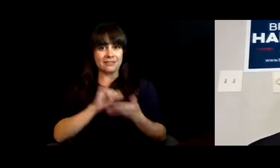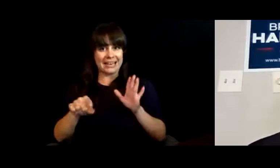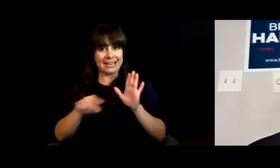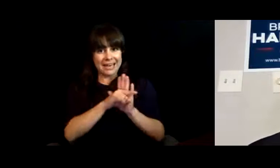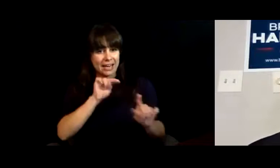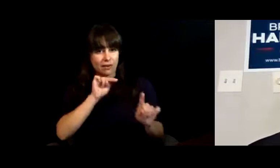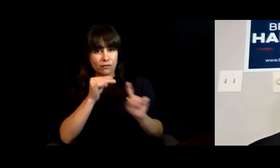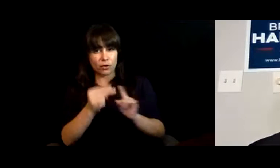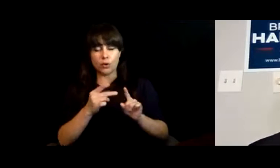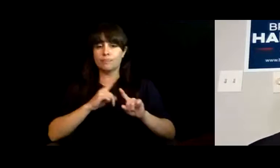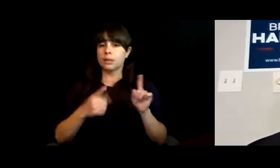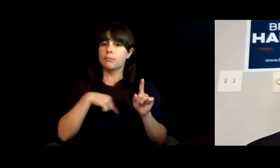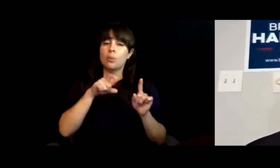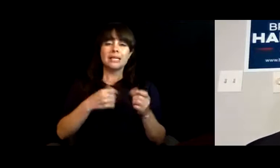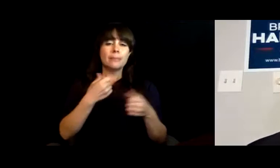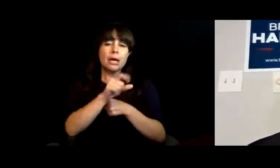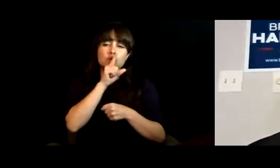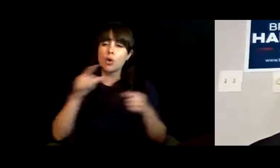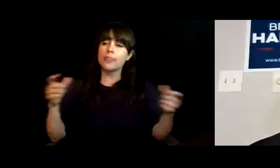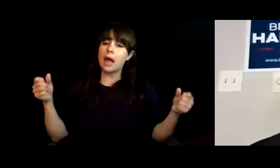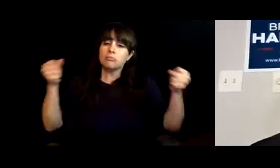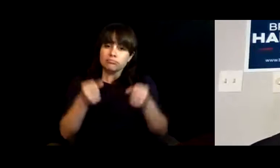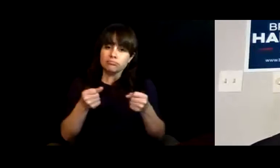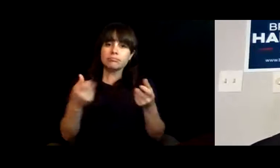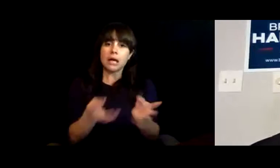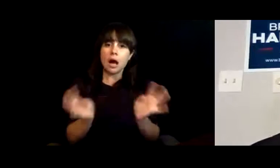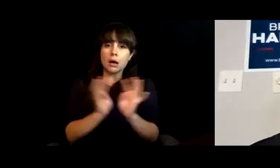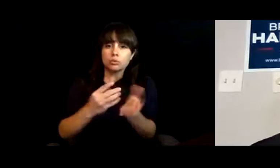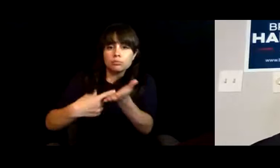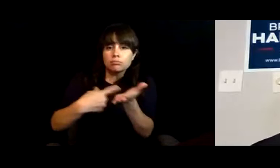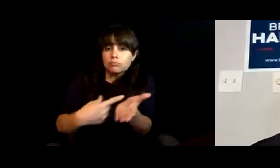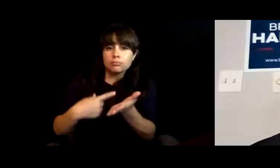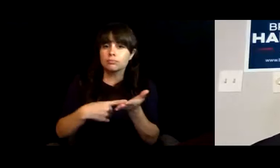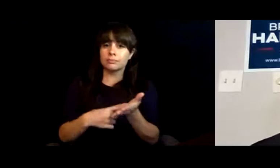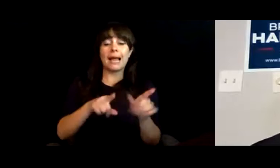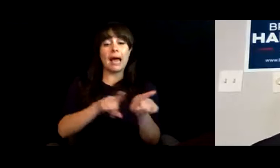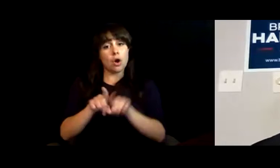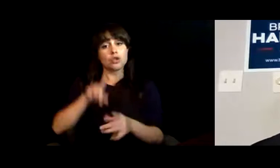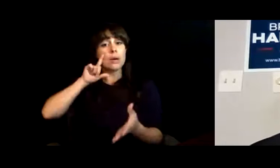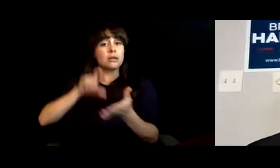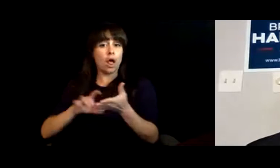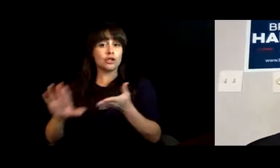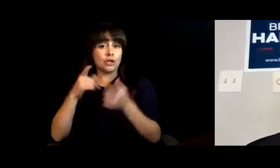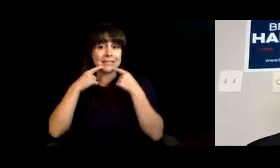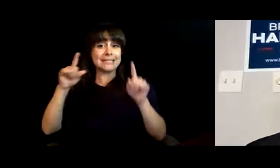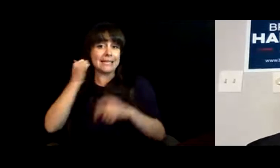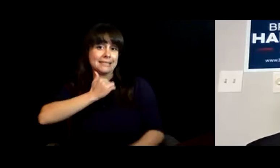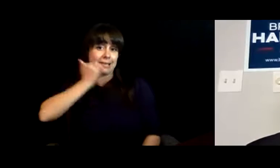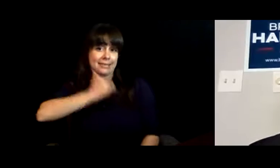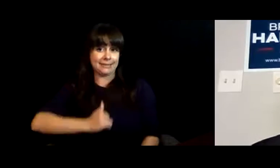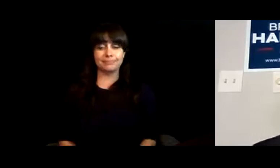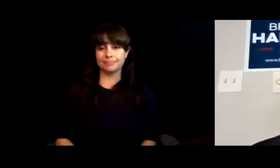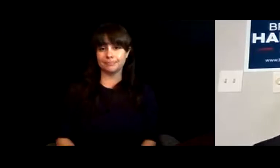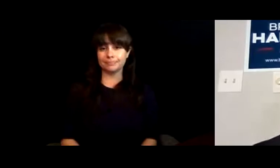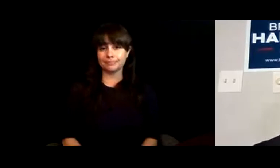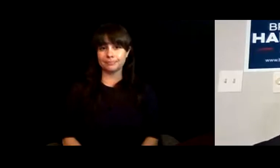there's some area that we can improve on, but let's acknowledge more of the successes that they do on a everyday basis. Thank